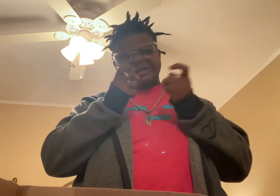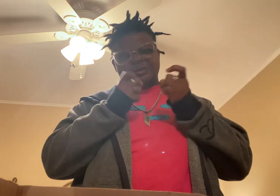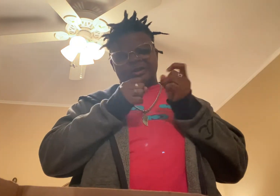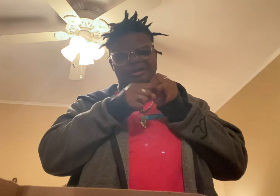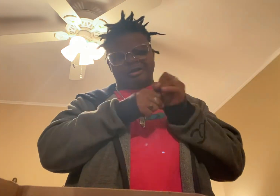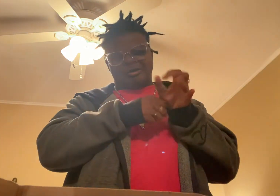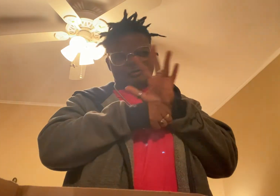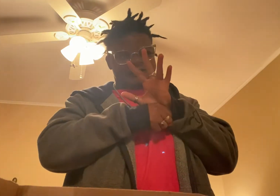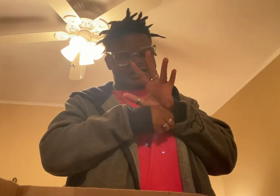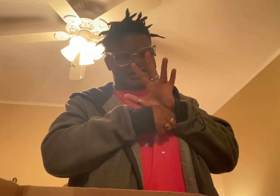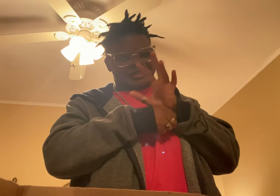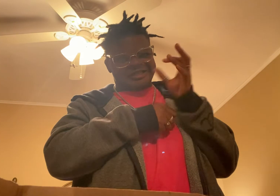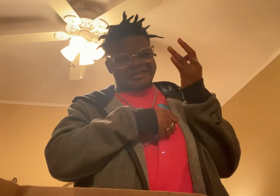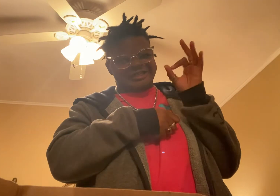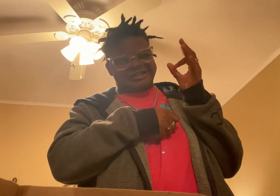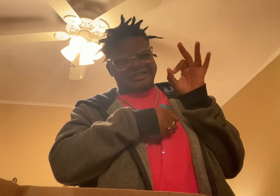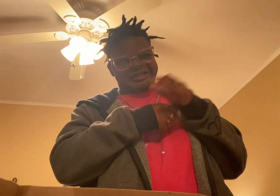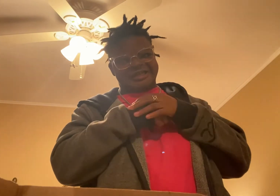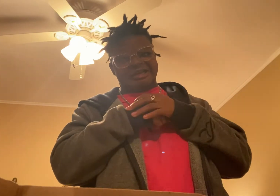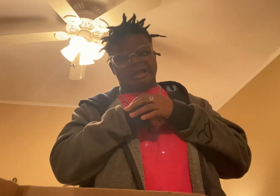with COVID-19.